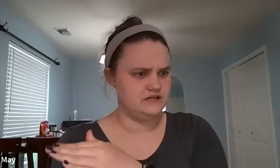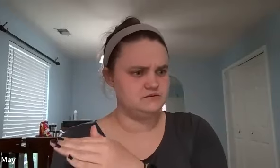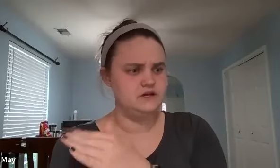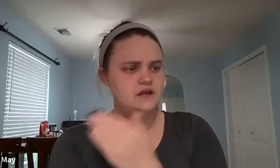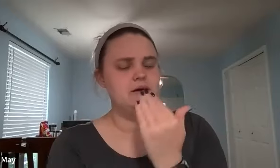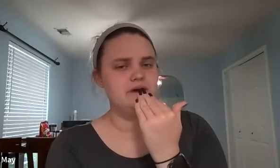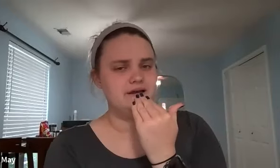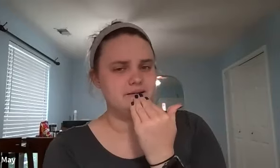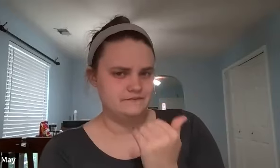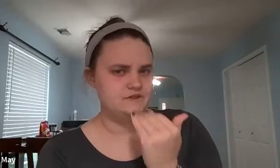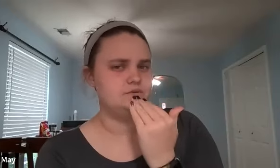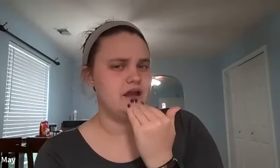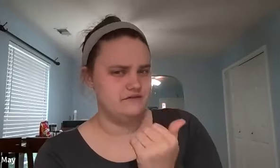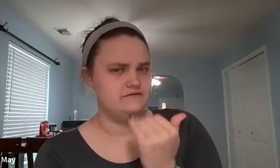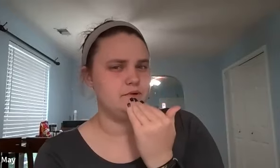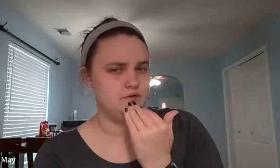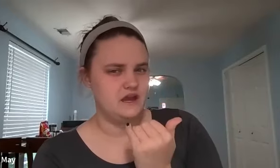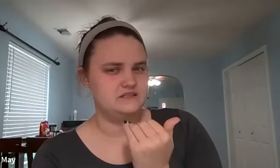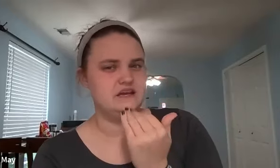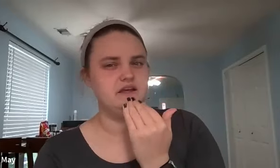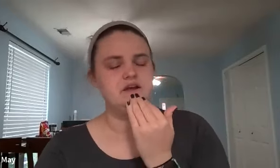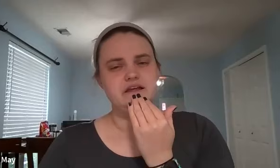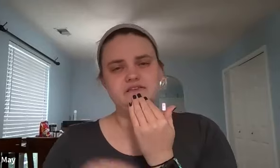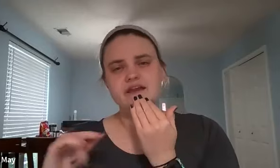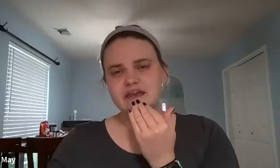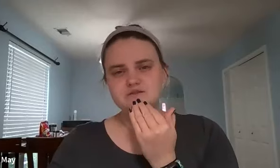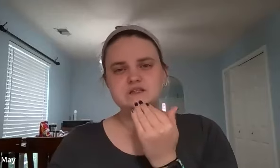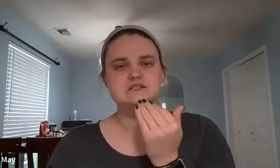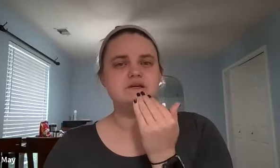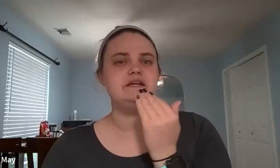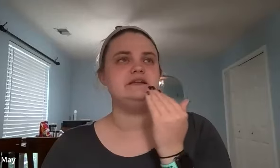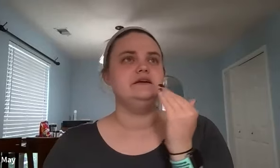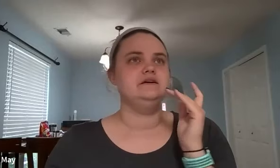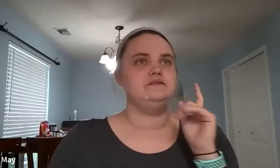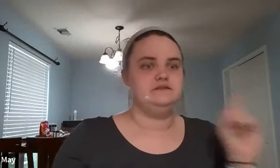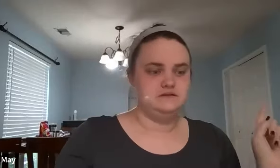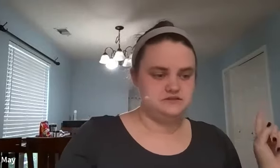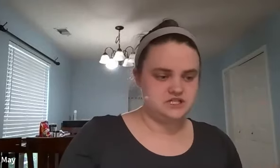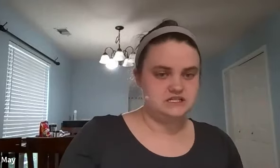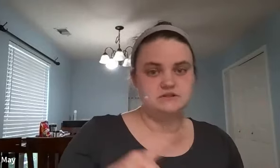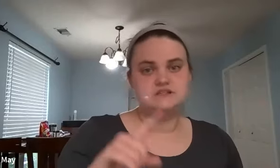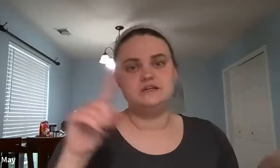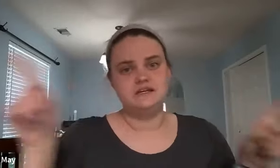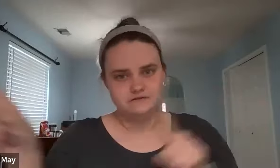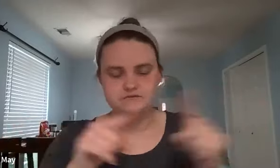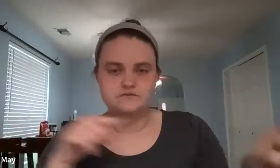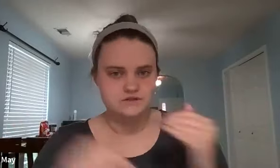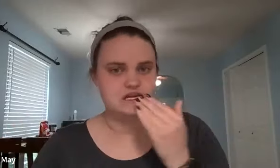next one. But you would have it for both, kind of saying like that cake's really sweet. she is really sweet, those types